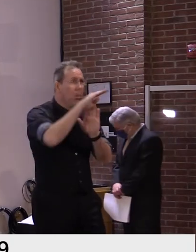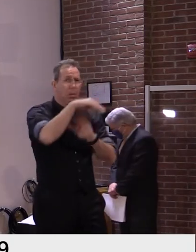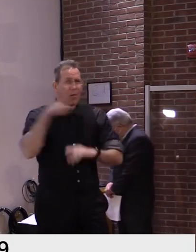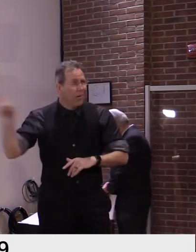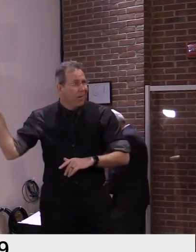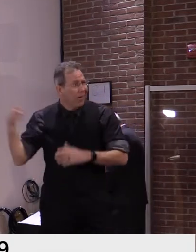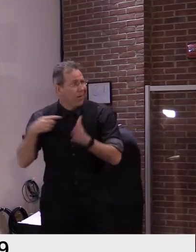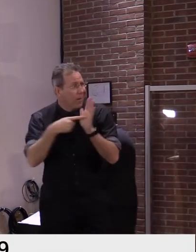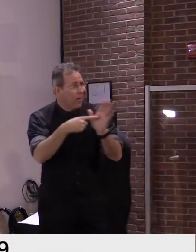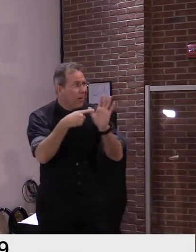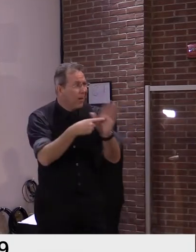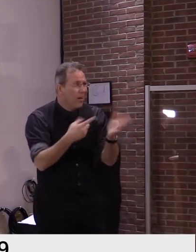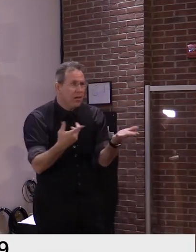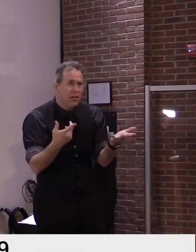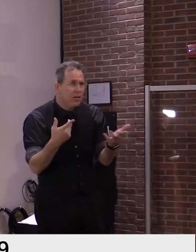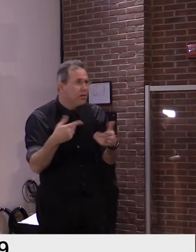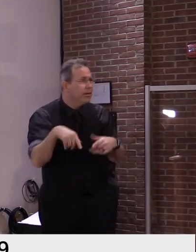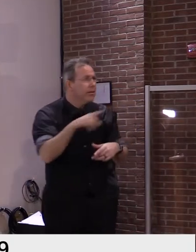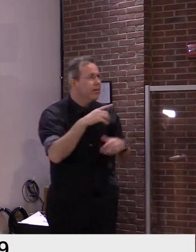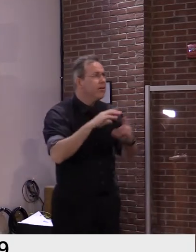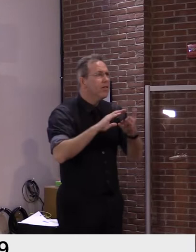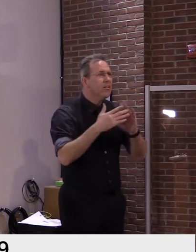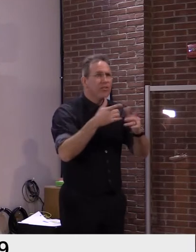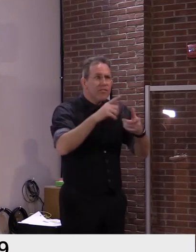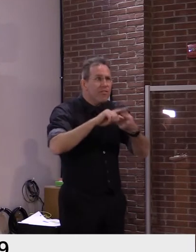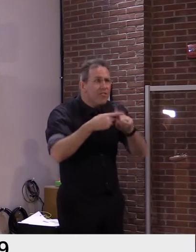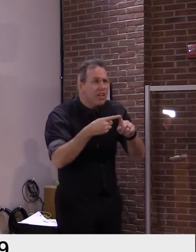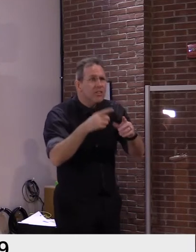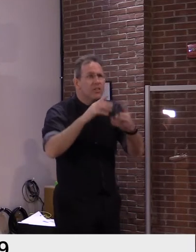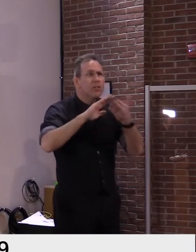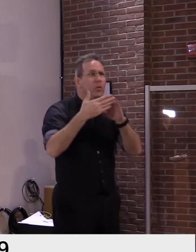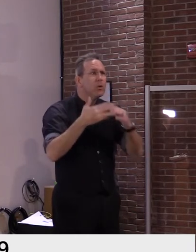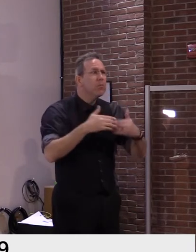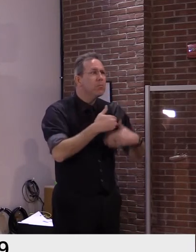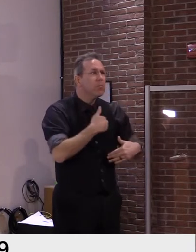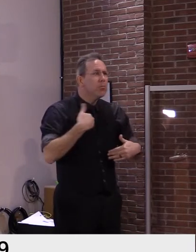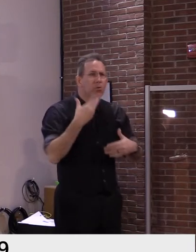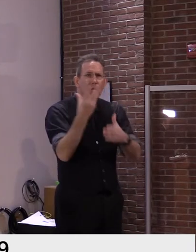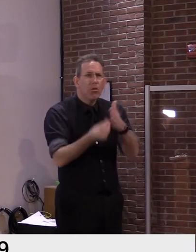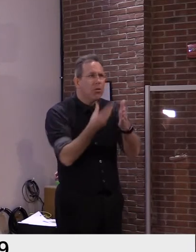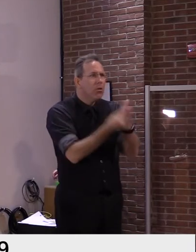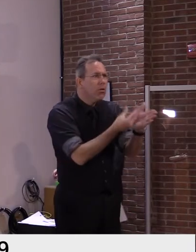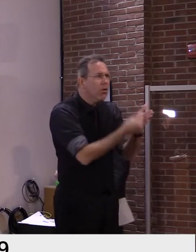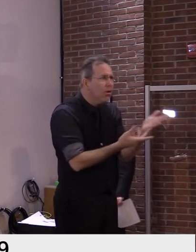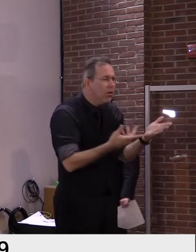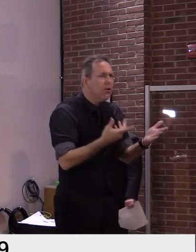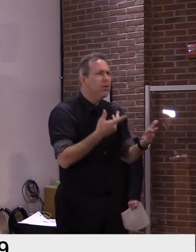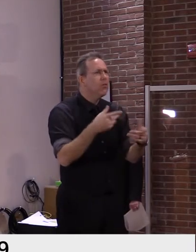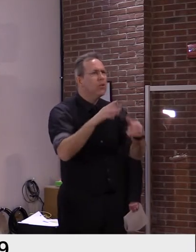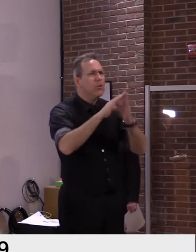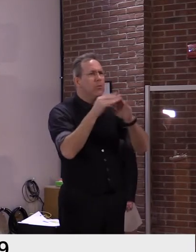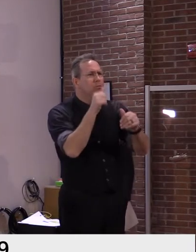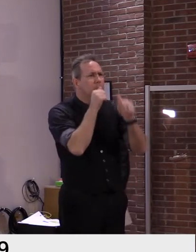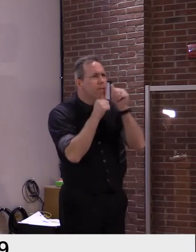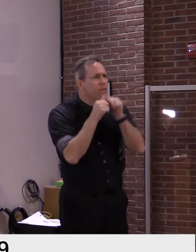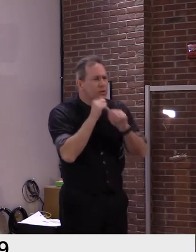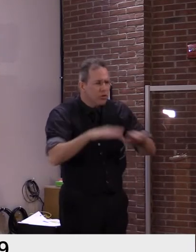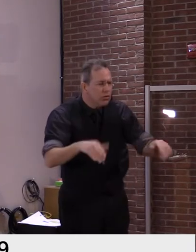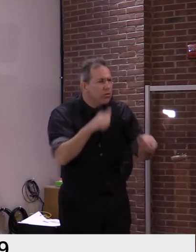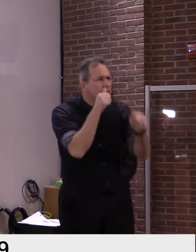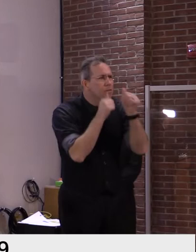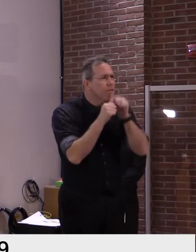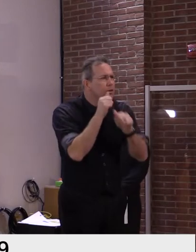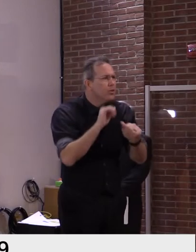order to be healthy. So again, we're trying to do what we can to overcome that, and we think this is the best route